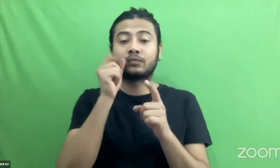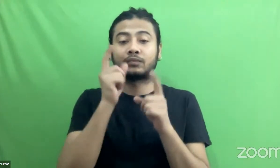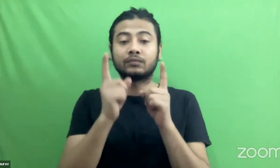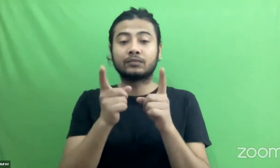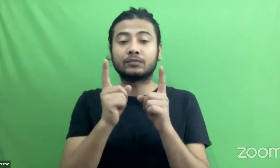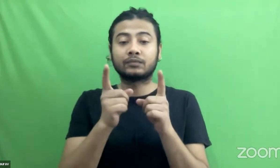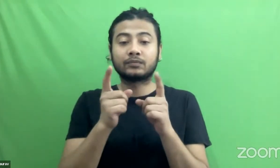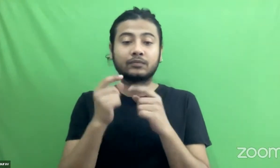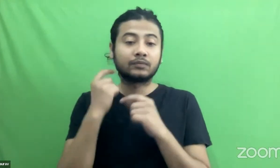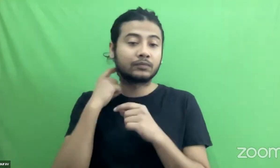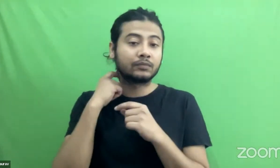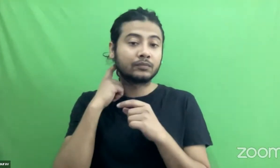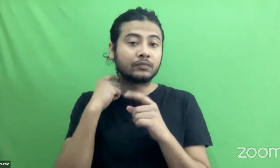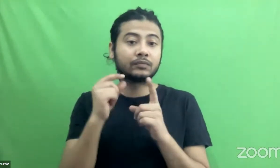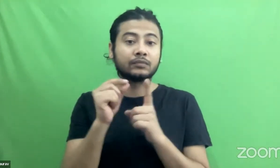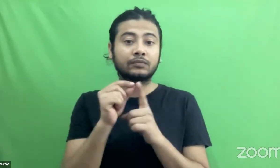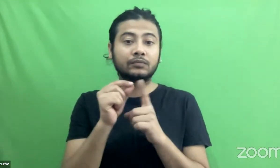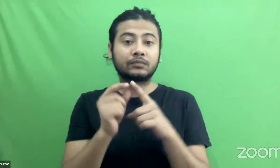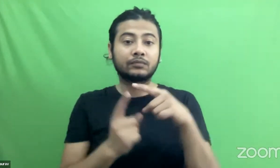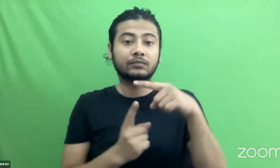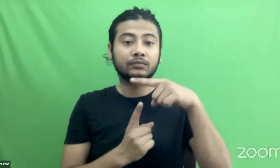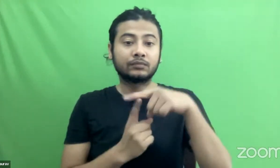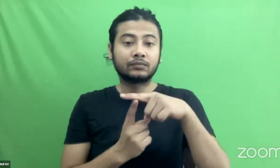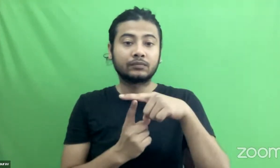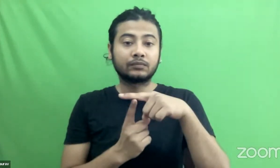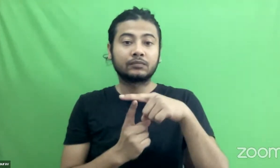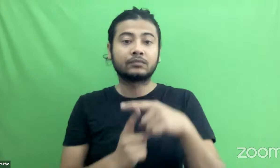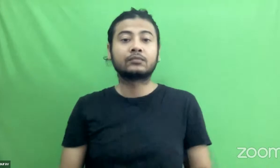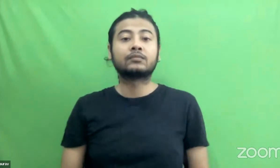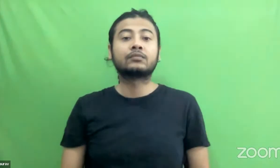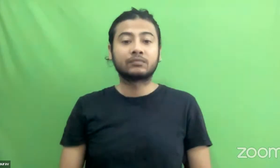It was due to PPT. He was saying it was due to PPT.